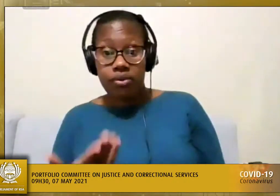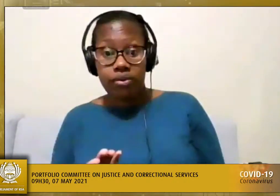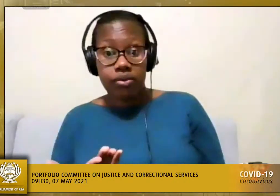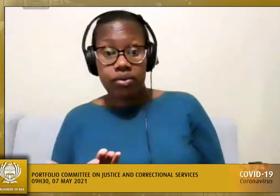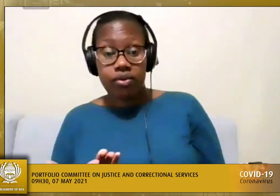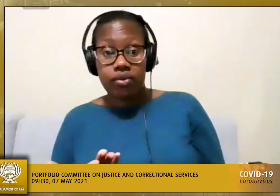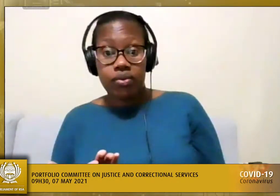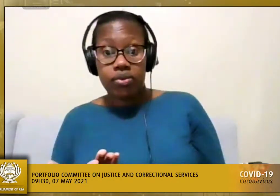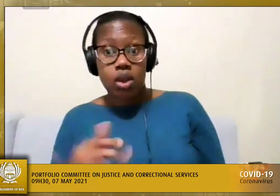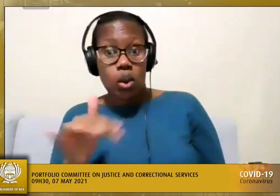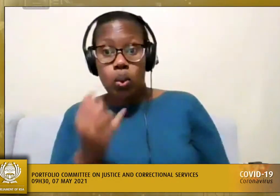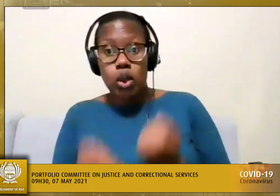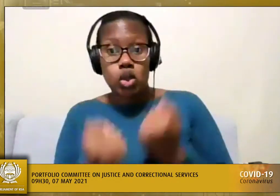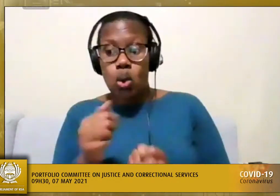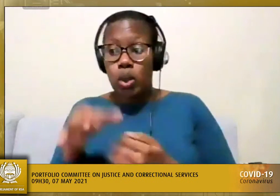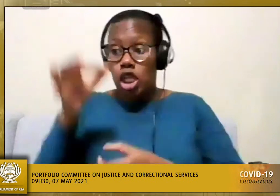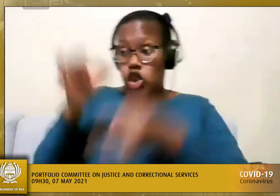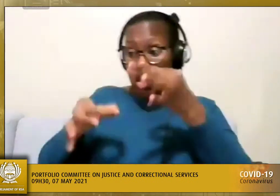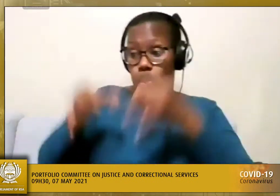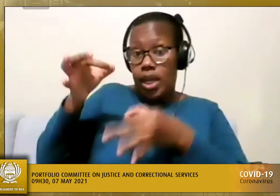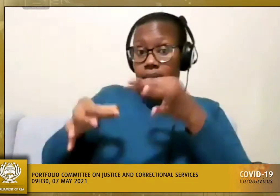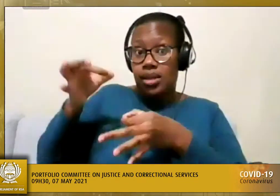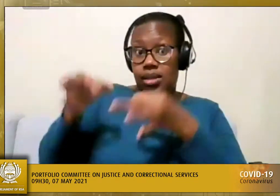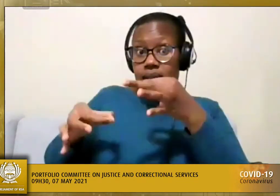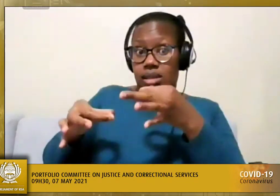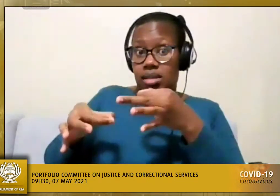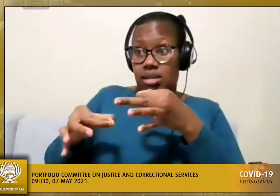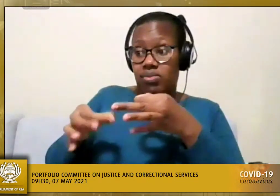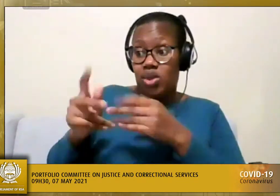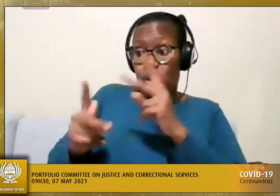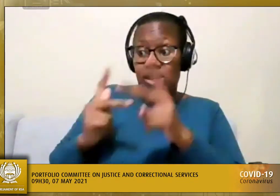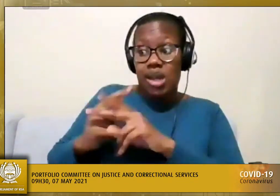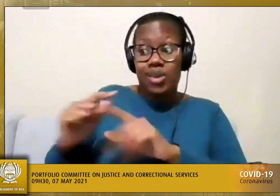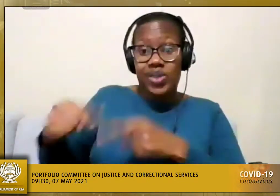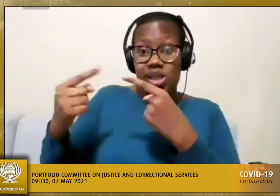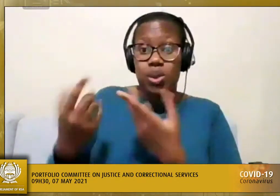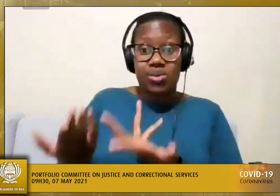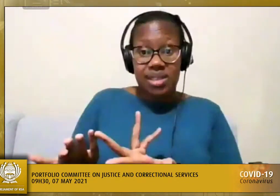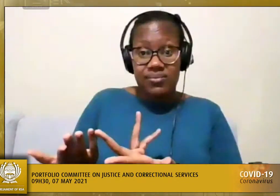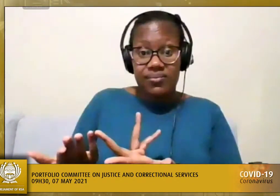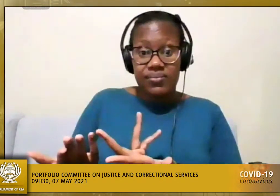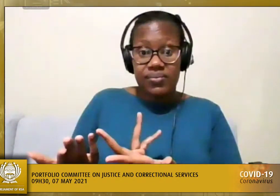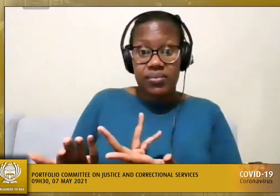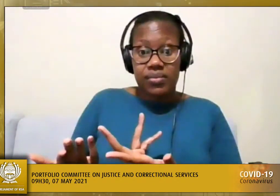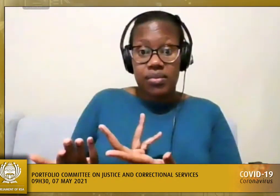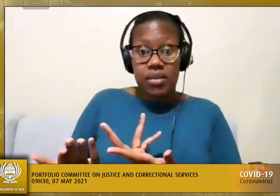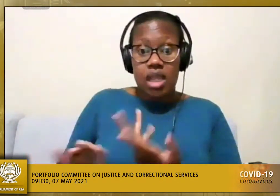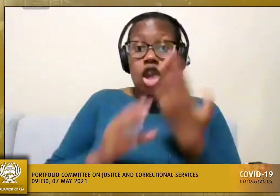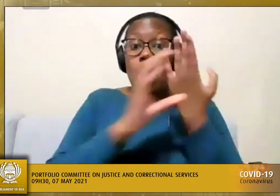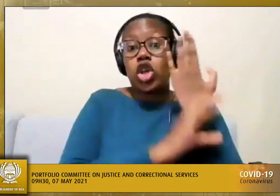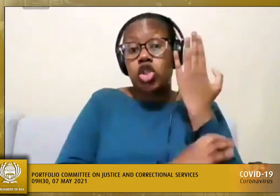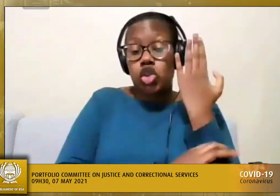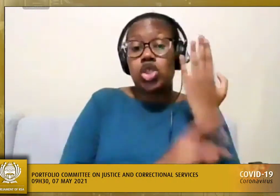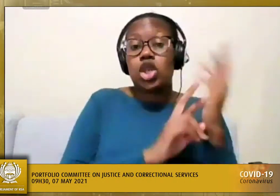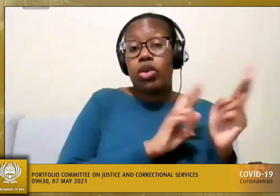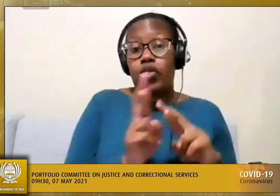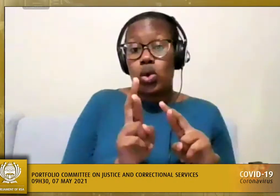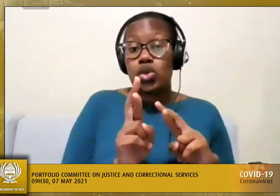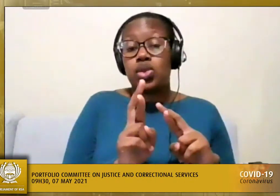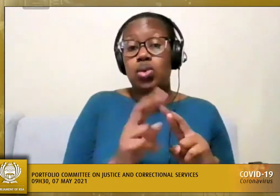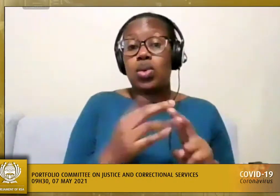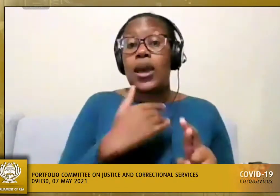um which court is going to adjudicate on on on those disputes um the Constitution does anyway refer to a member